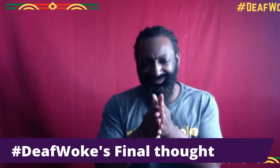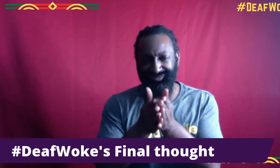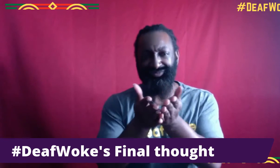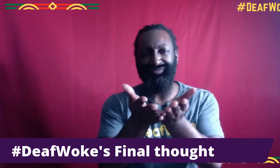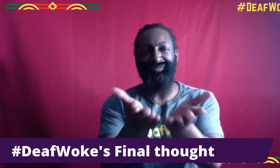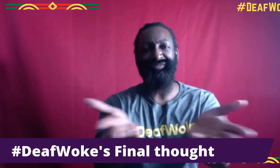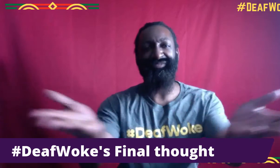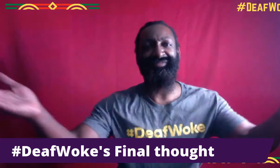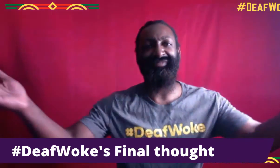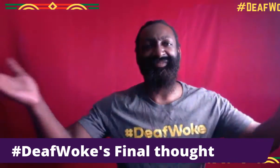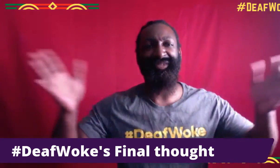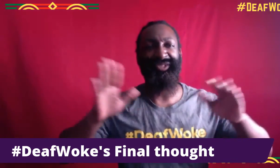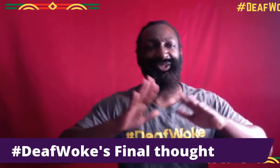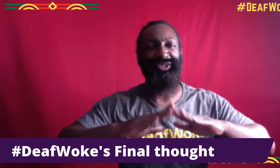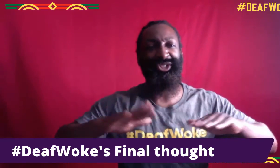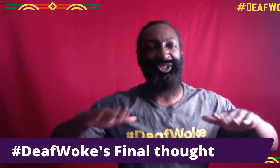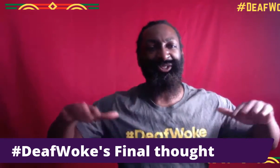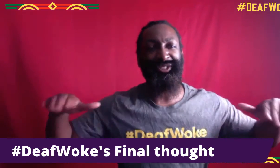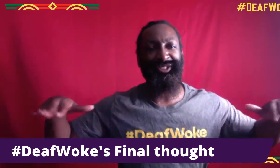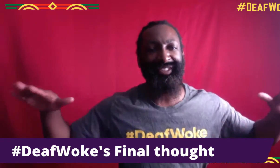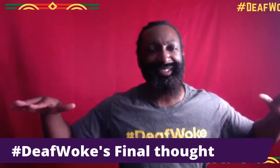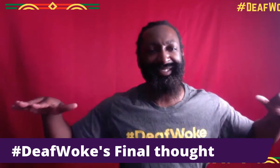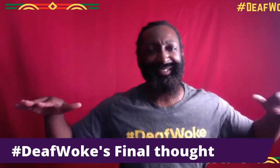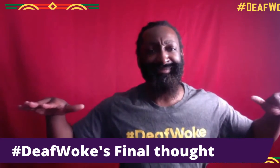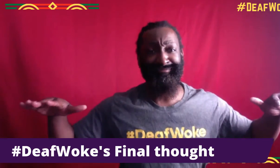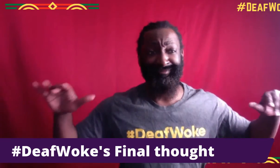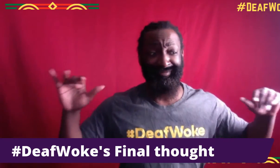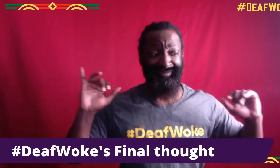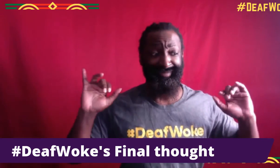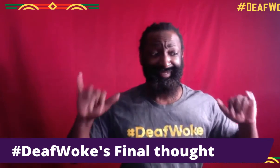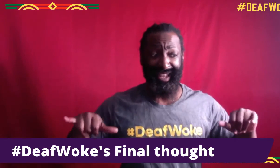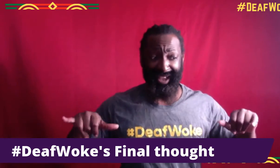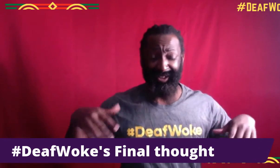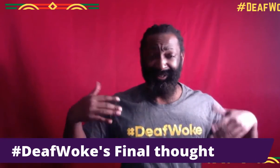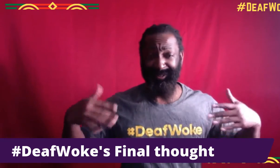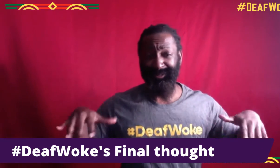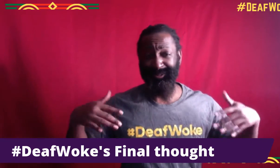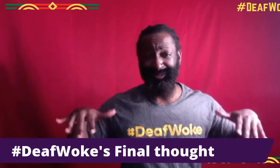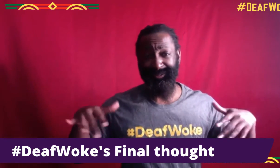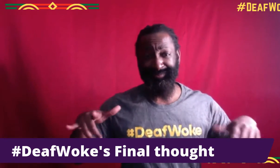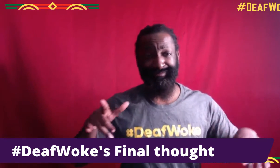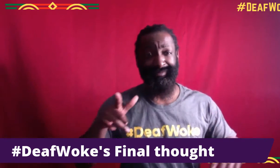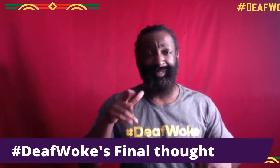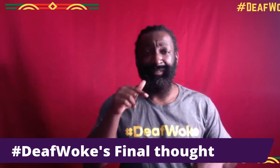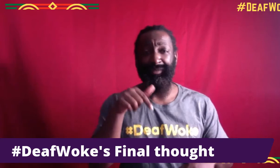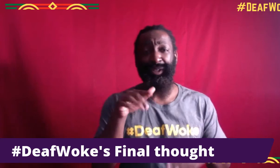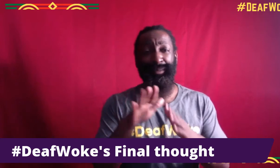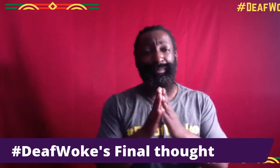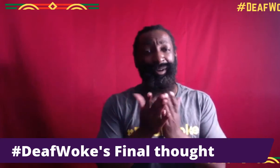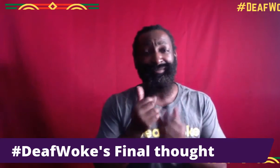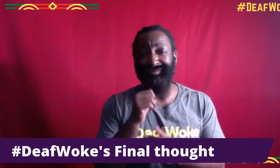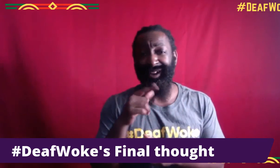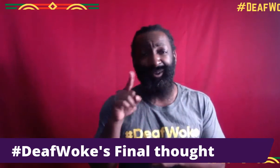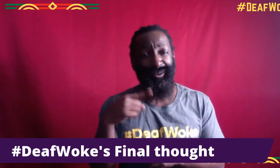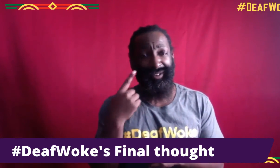becoming something, writing, and sharing it with deaf children.